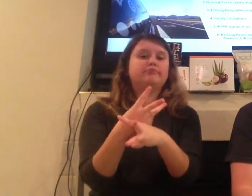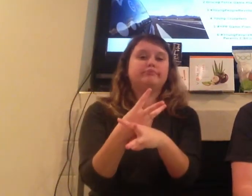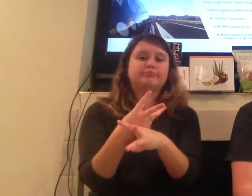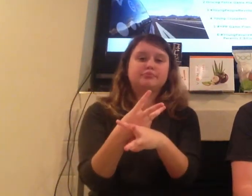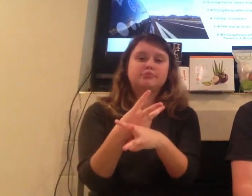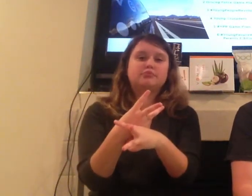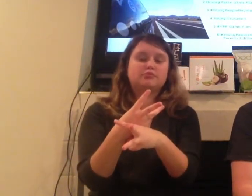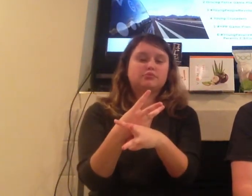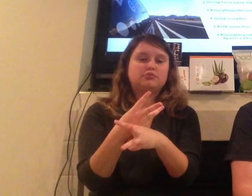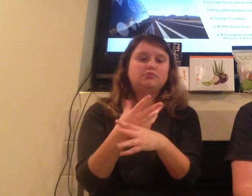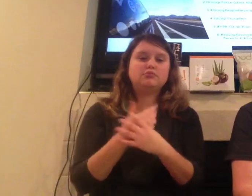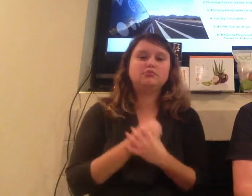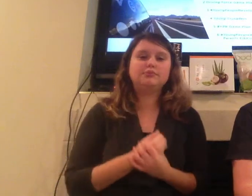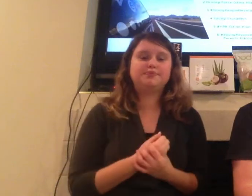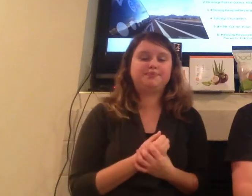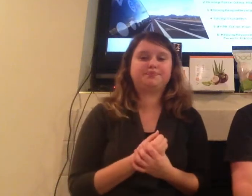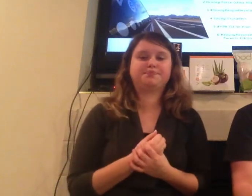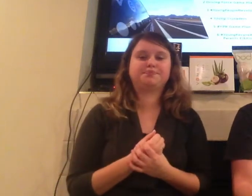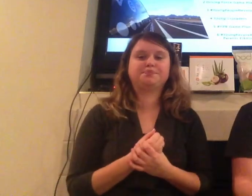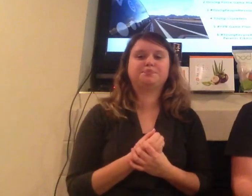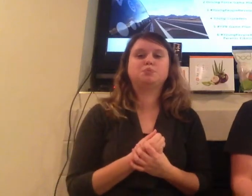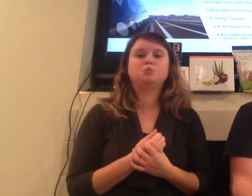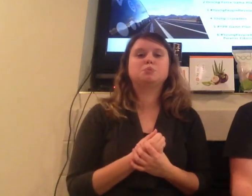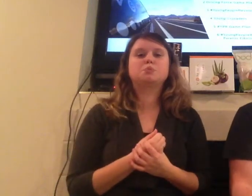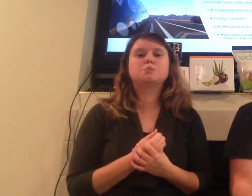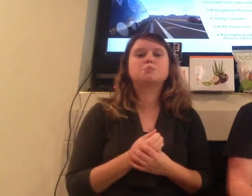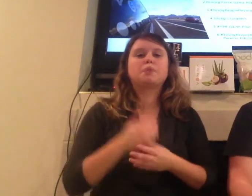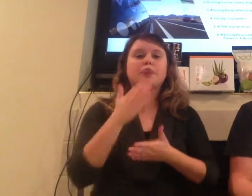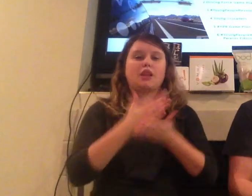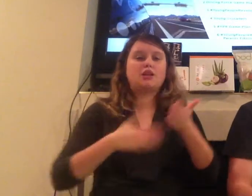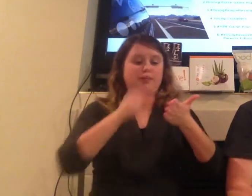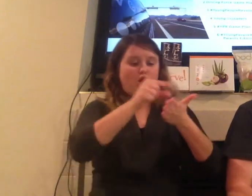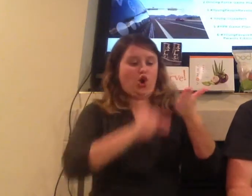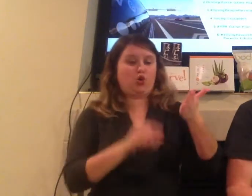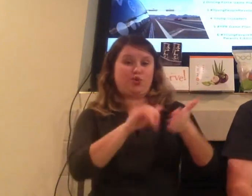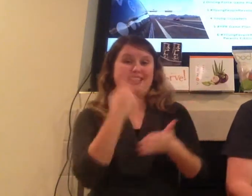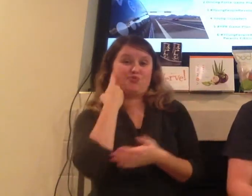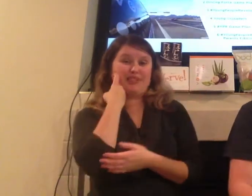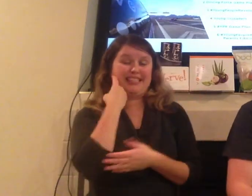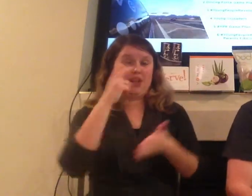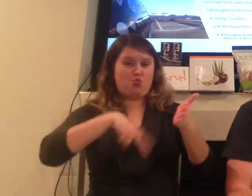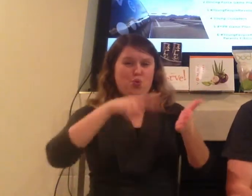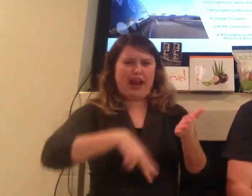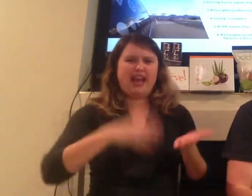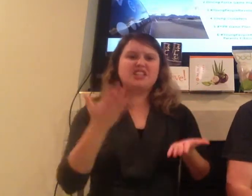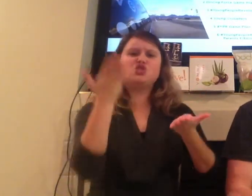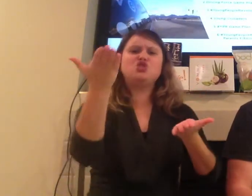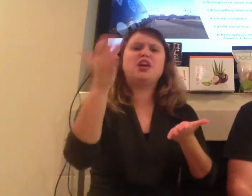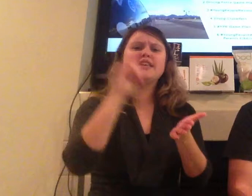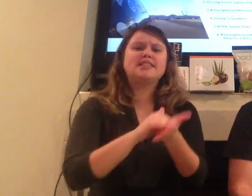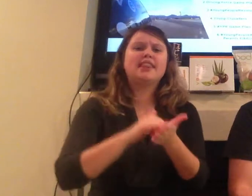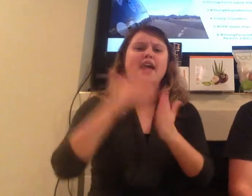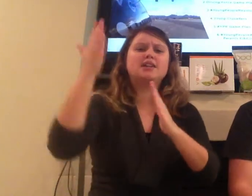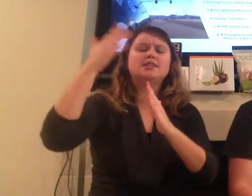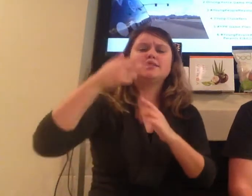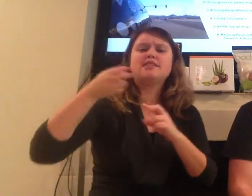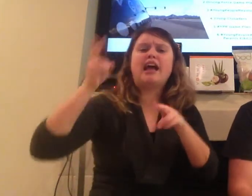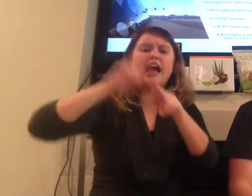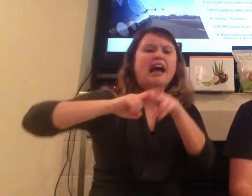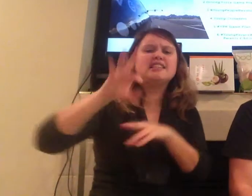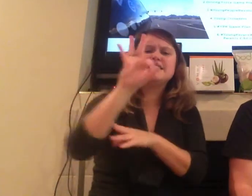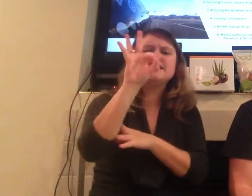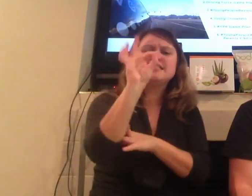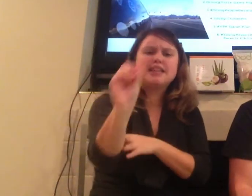run. You know, guys, some articles that I read suggest that as high as 90%